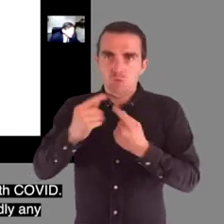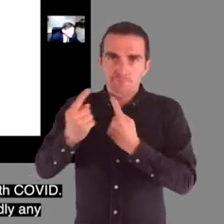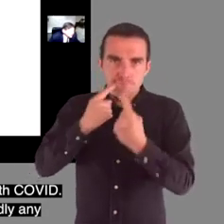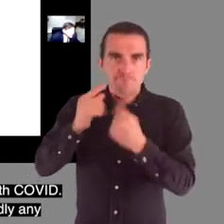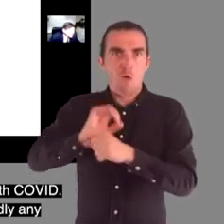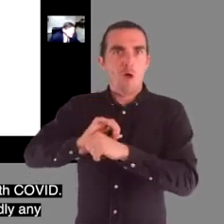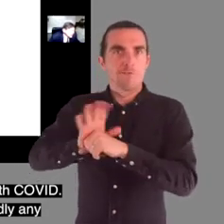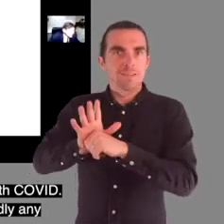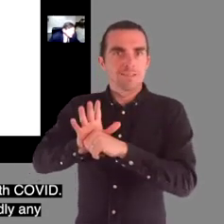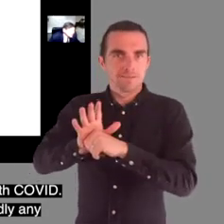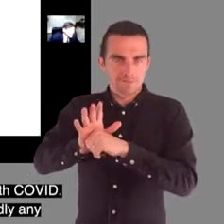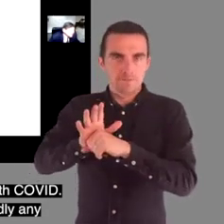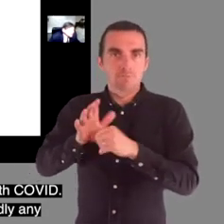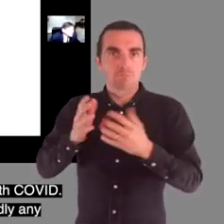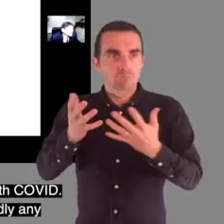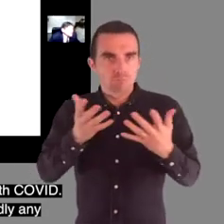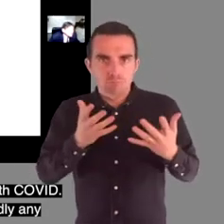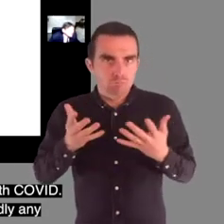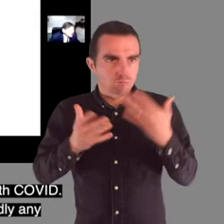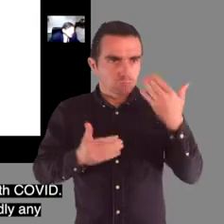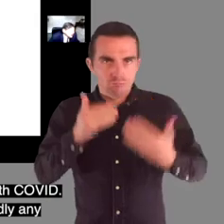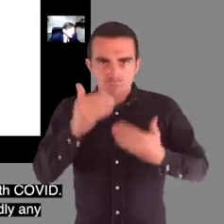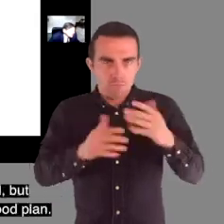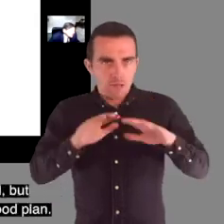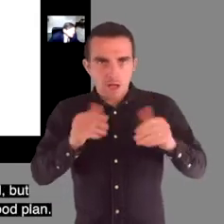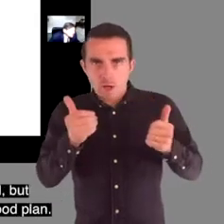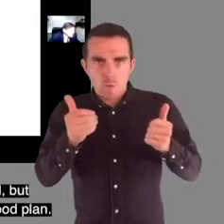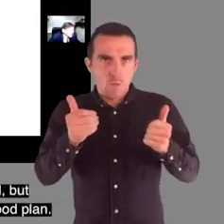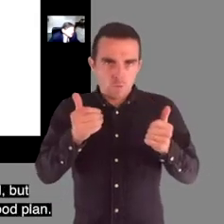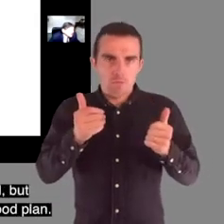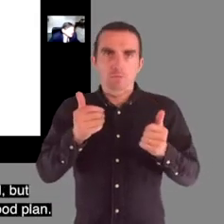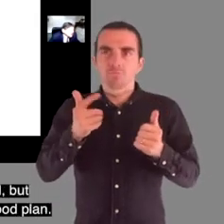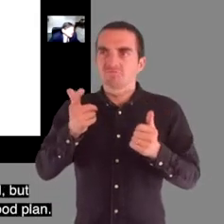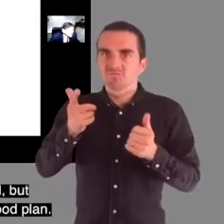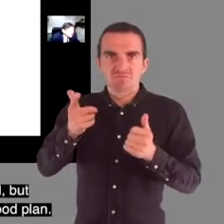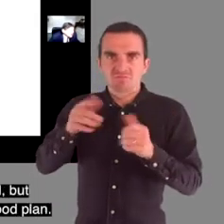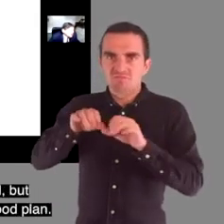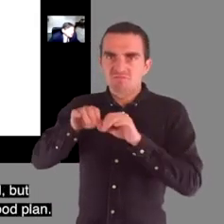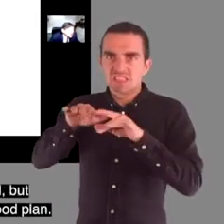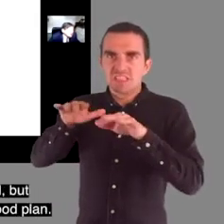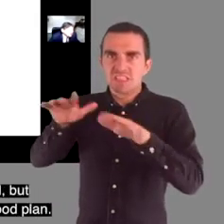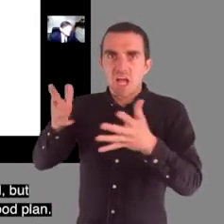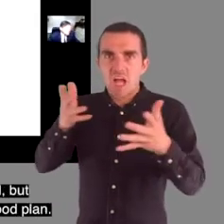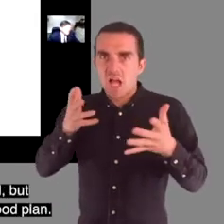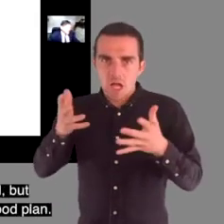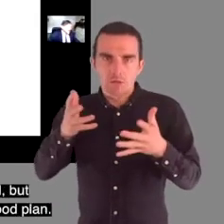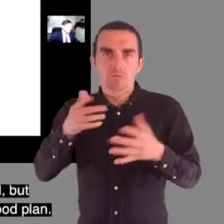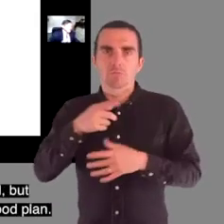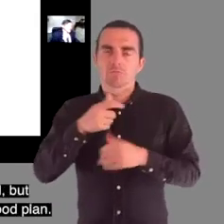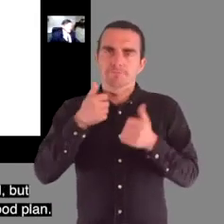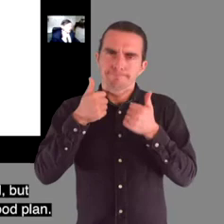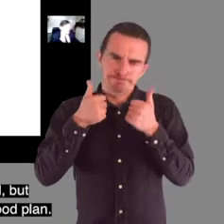with COVID. Now, as it happens, there's been hardly any infections in that part of the world, but nevertheless, they had a really good